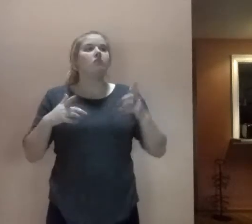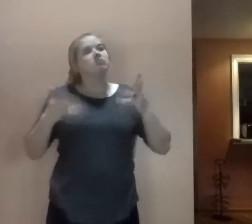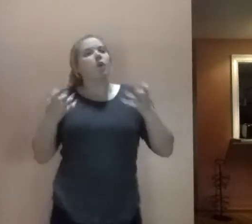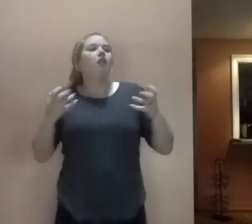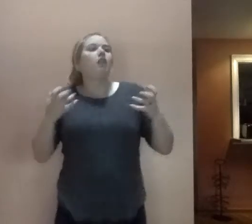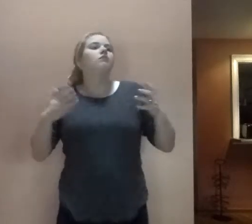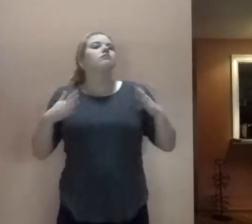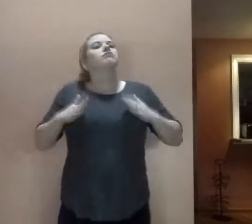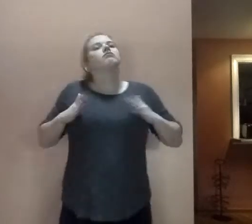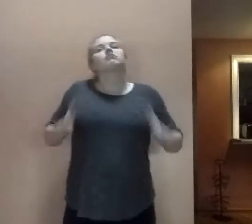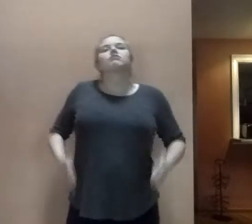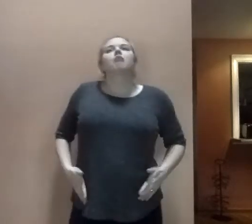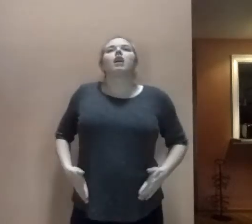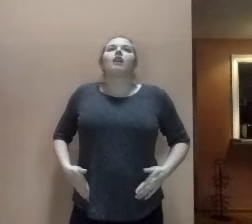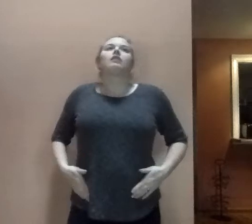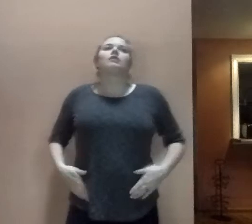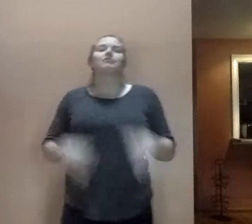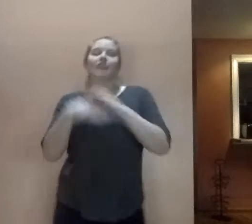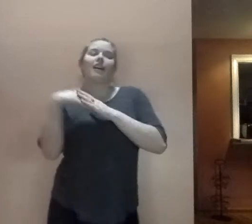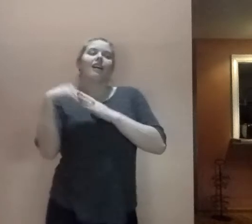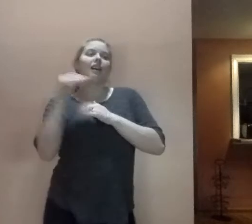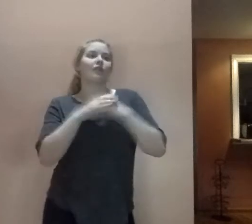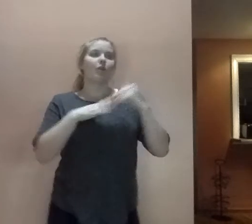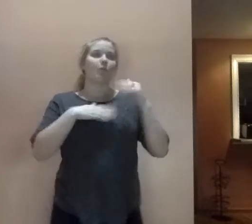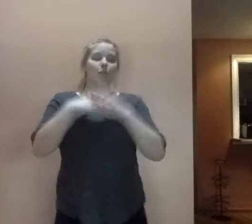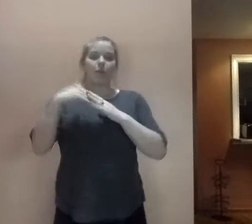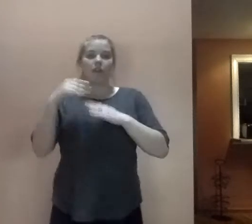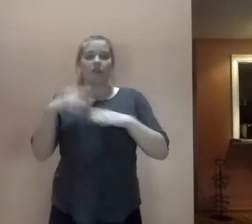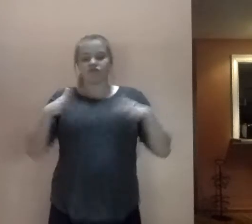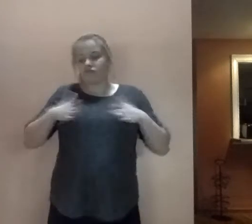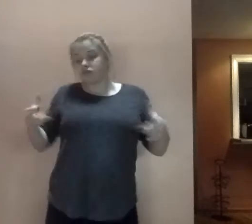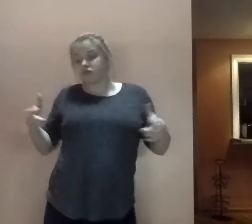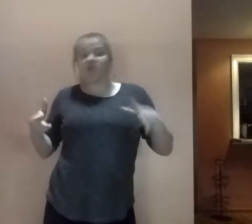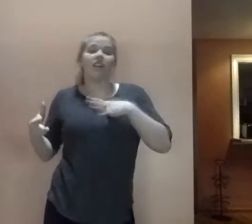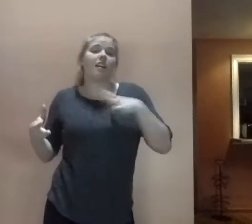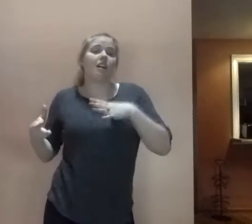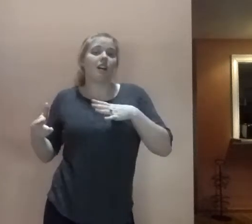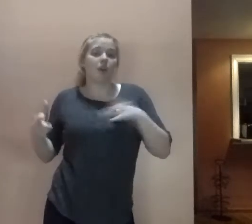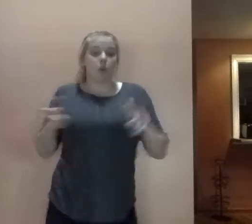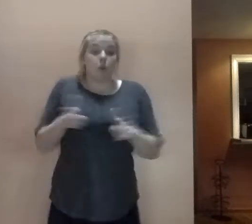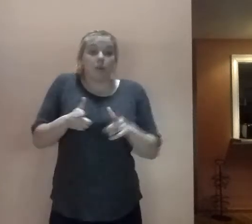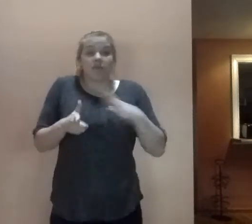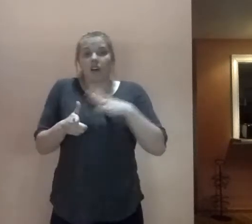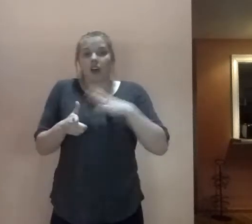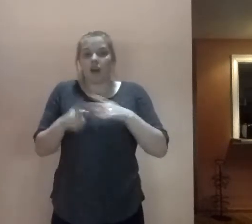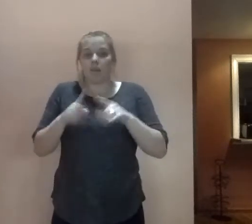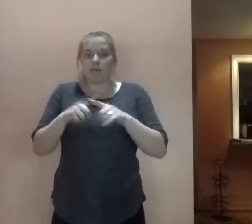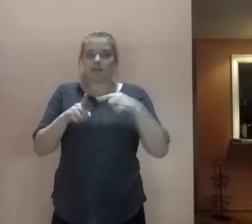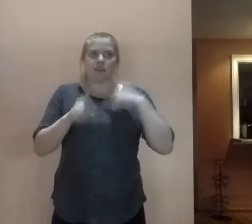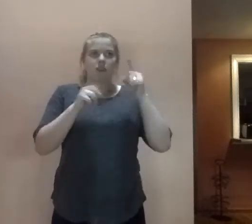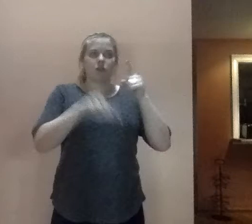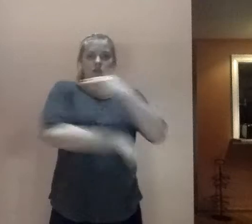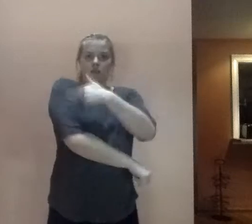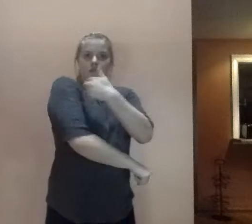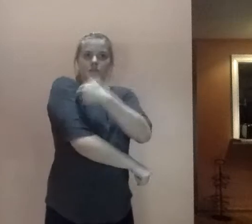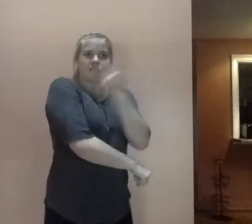to be comfortable with our bodies has made us comfortable with being sick, and that's a huge problem. I go into the hospital, and I look around me, people on dialysis, all